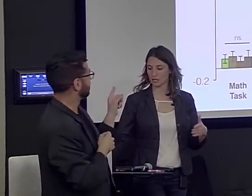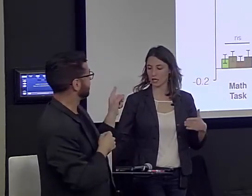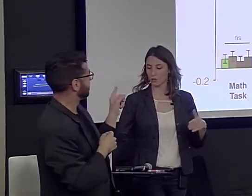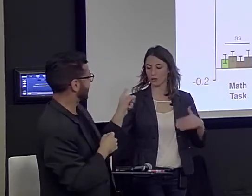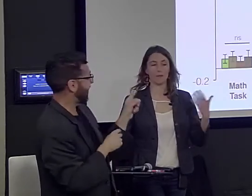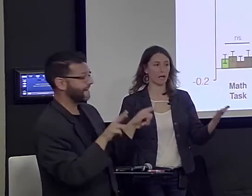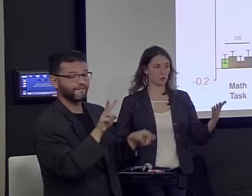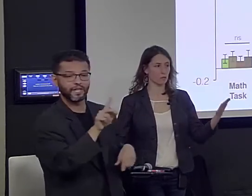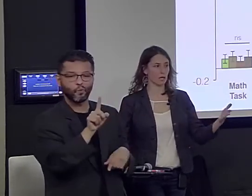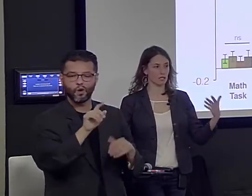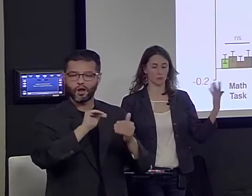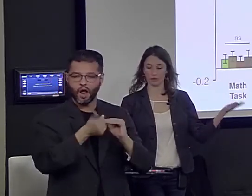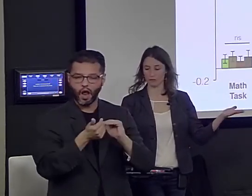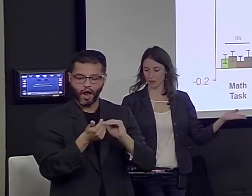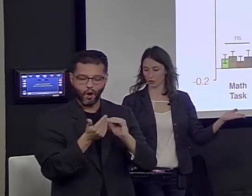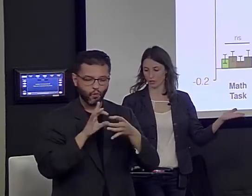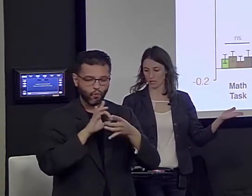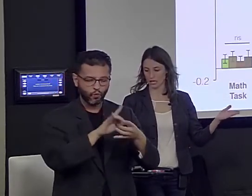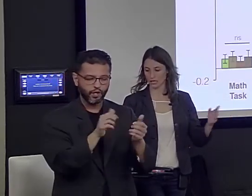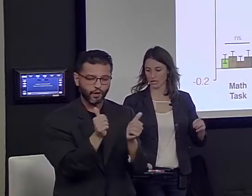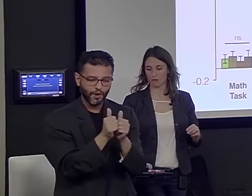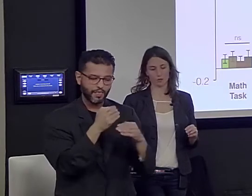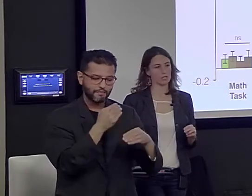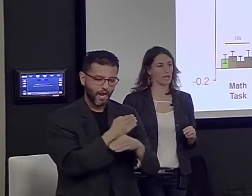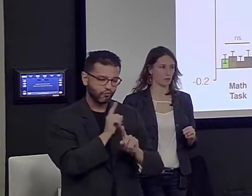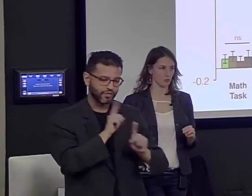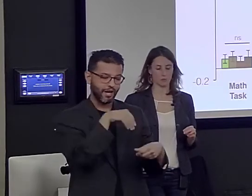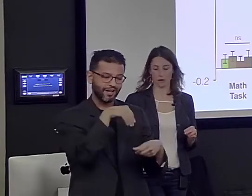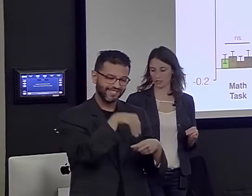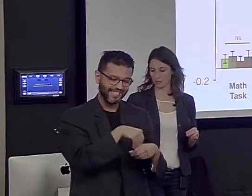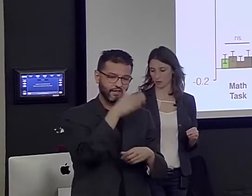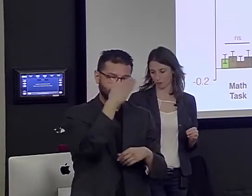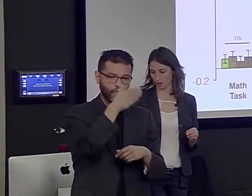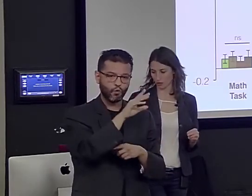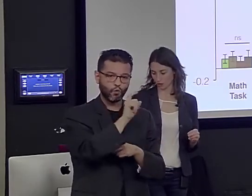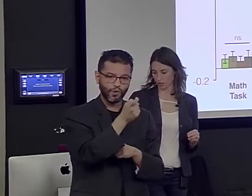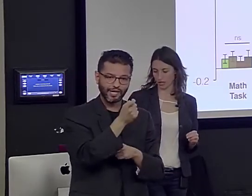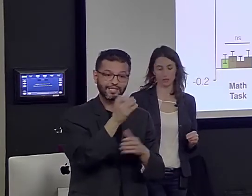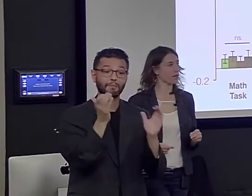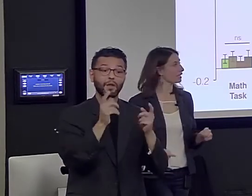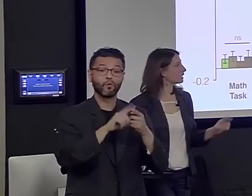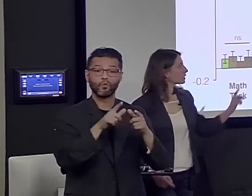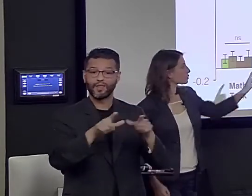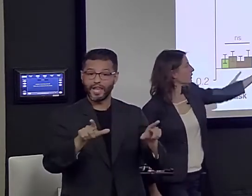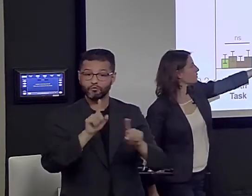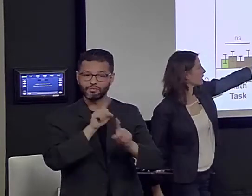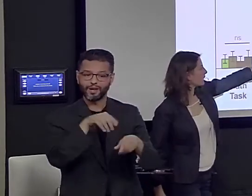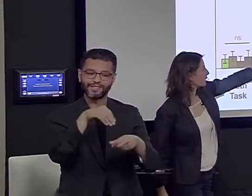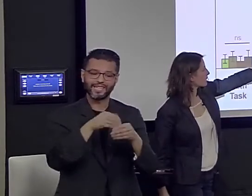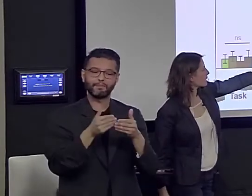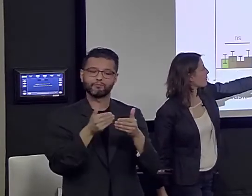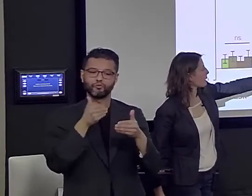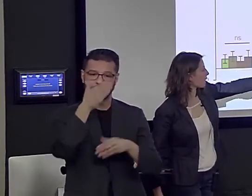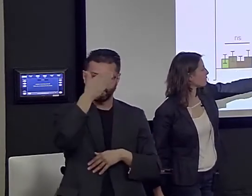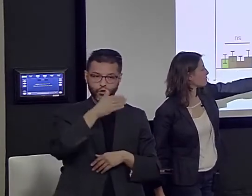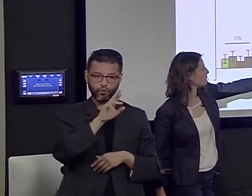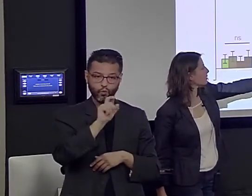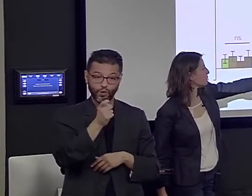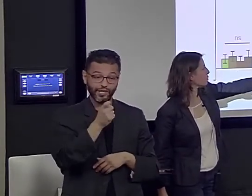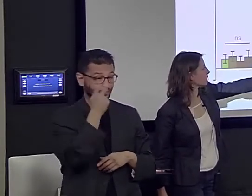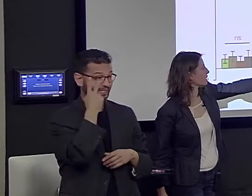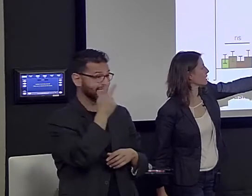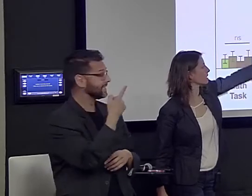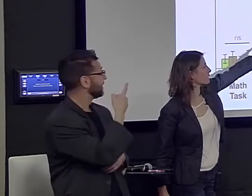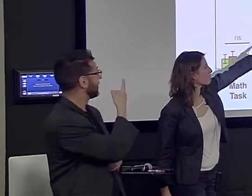correlated it is with math responsive prefrontal cortex versus language responsive prefrontal cortex, okay? So what you see here is that math